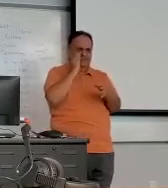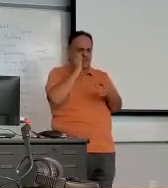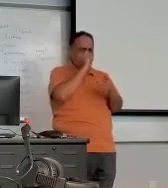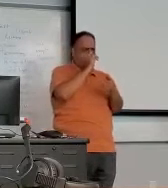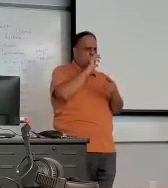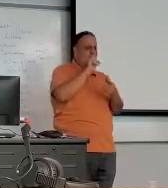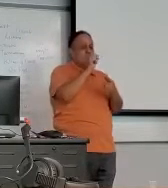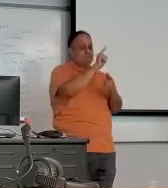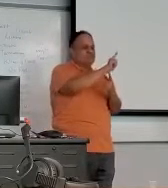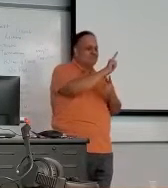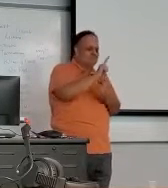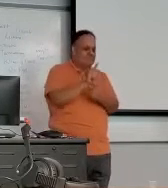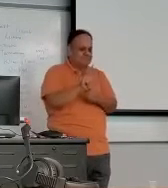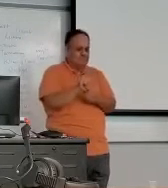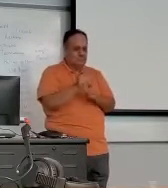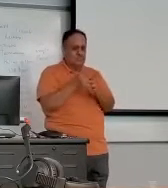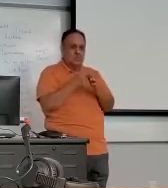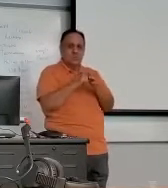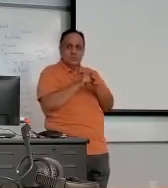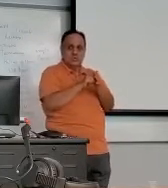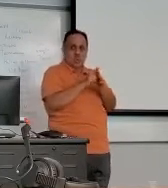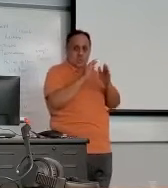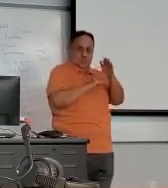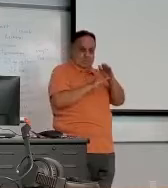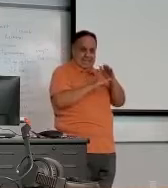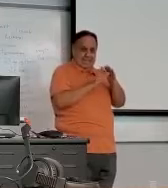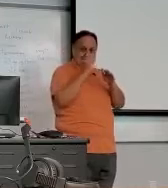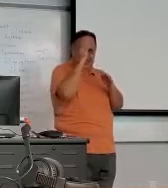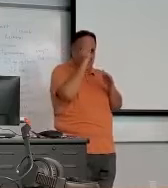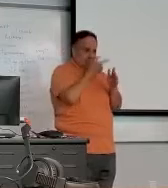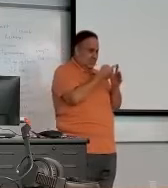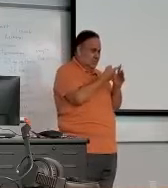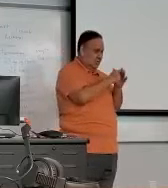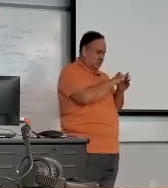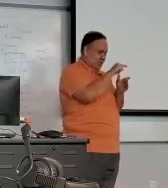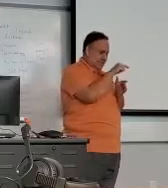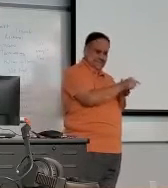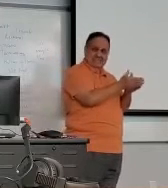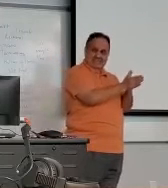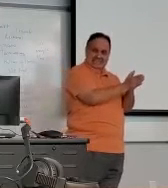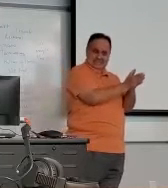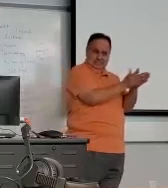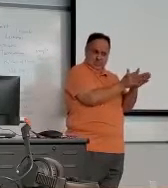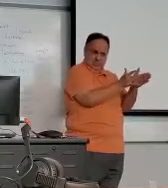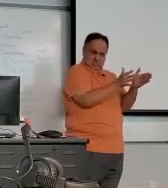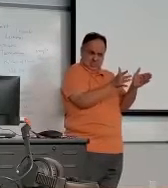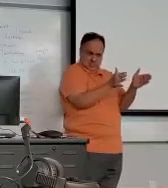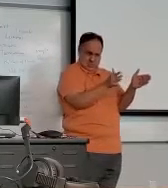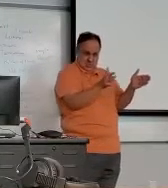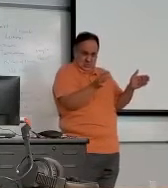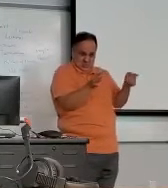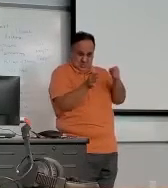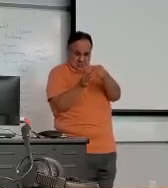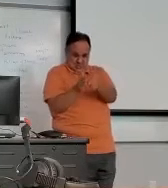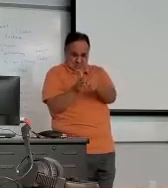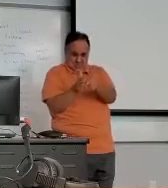We're going to take you from your basic knowledge here at the beginning of this course and pull you up through the the end of Algebra